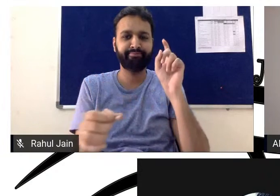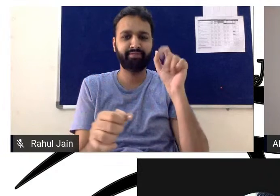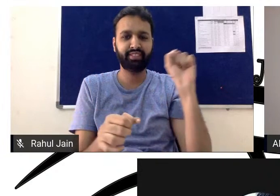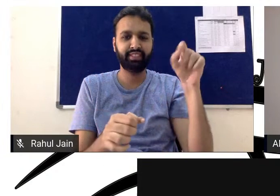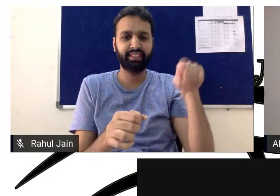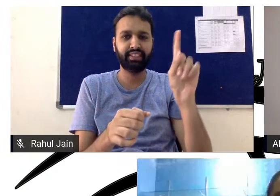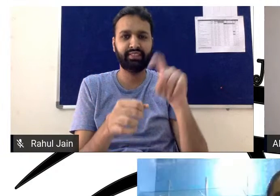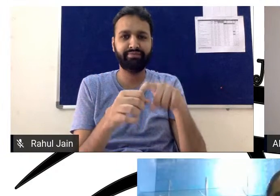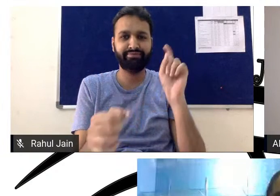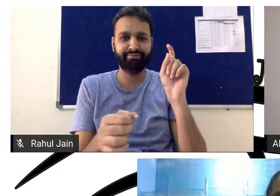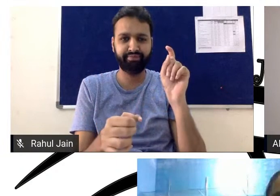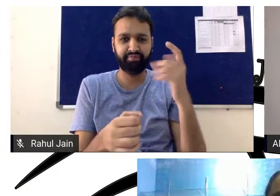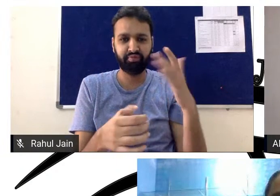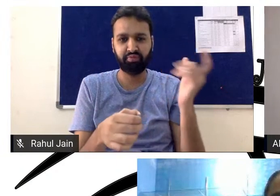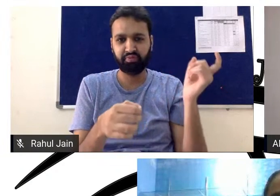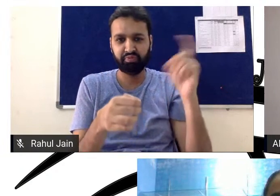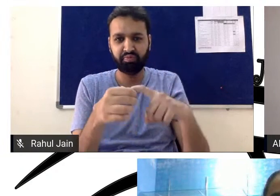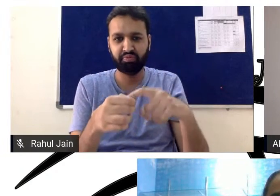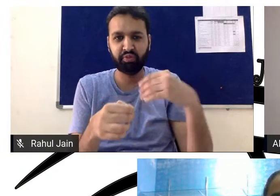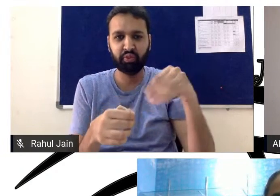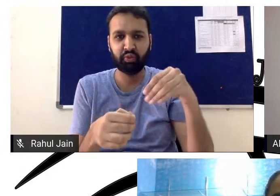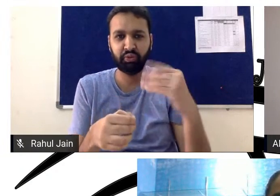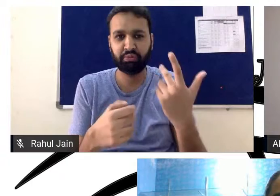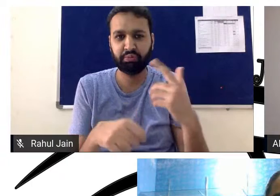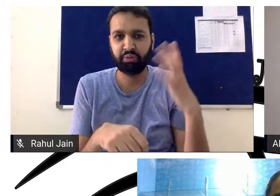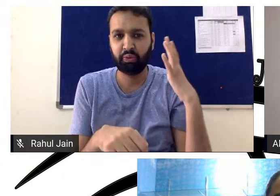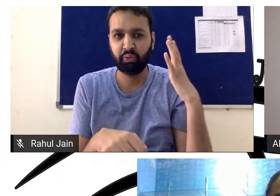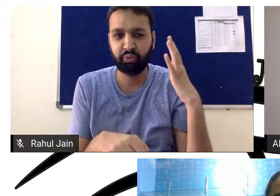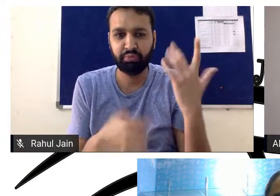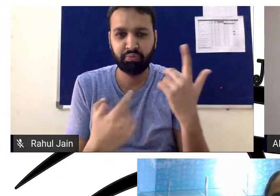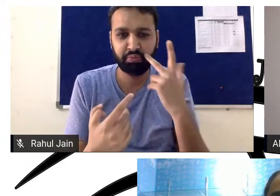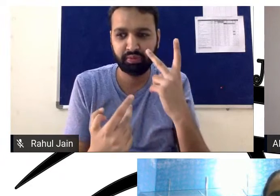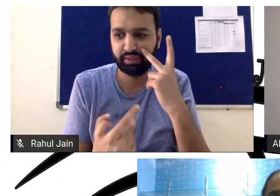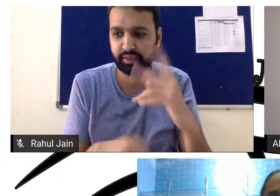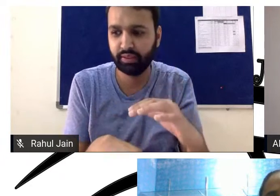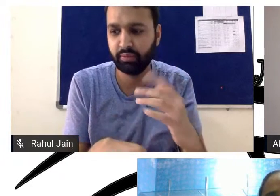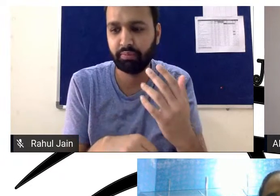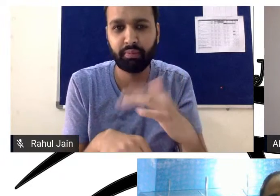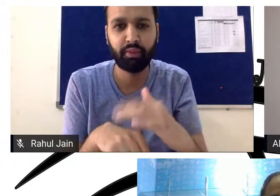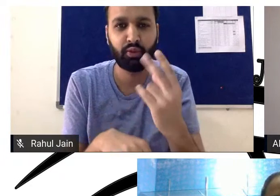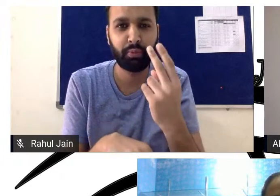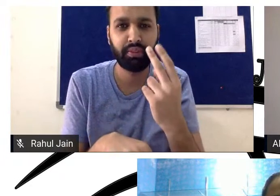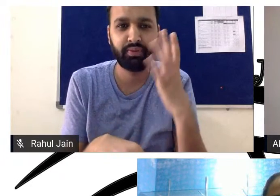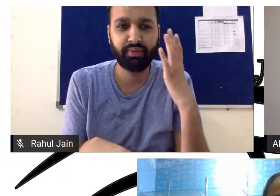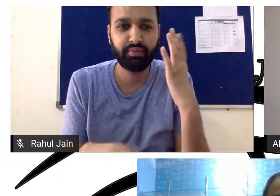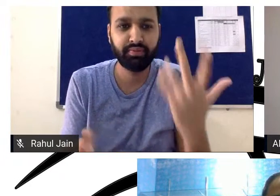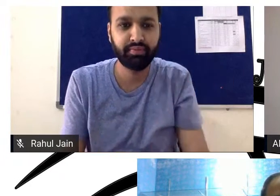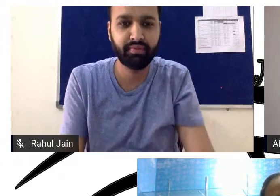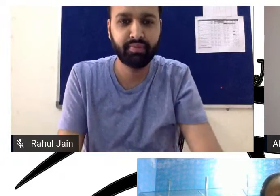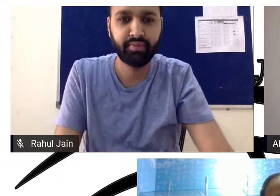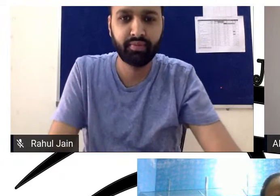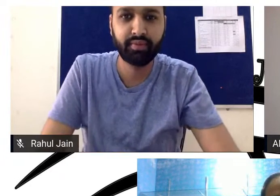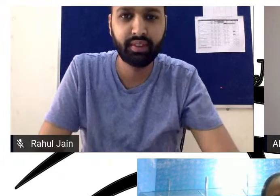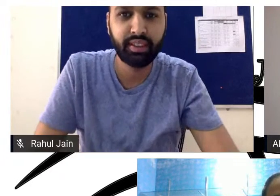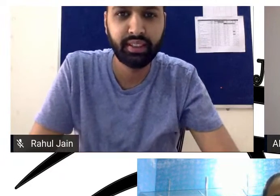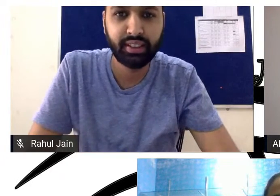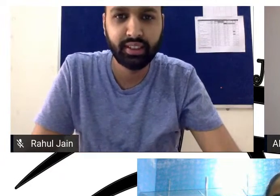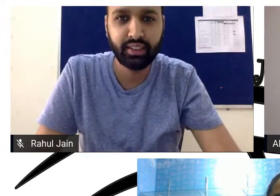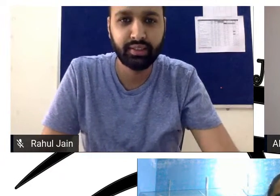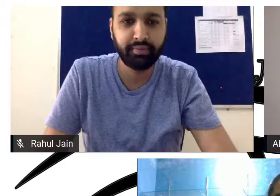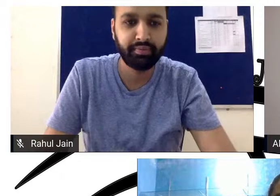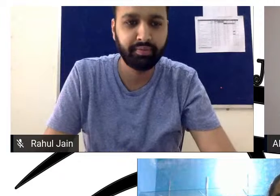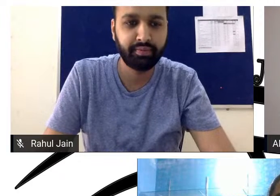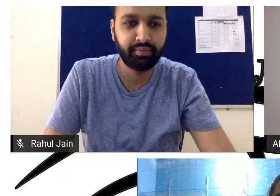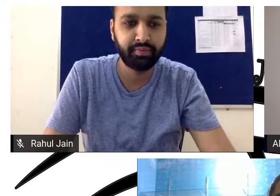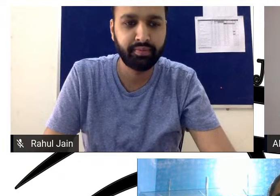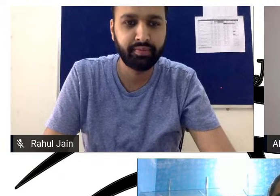I think there's some internet issues, and he's just been logged out. So let us wait and see if he's able to log